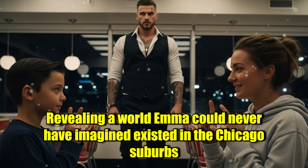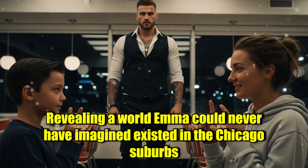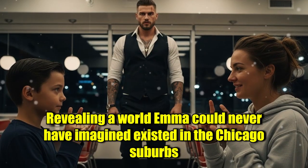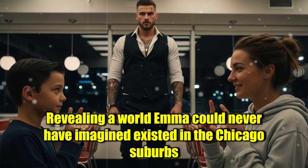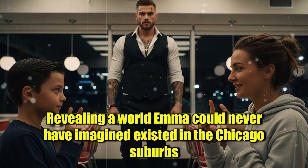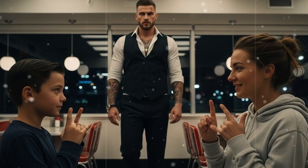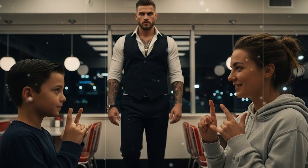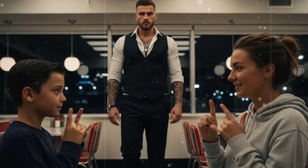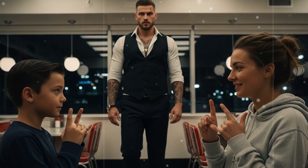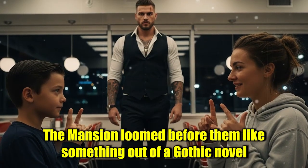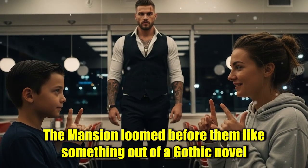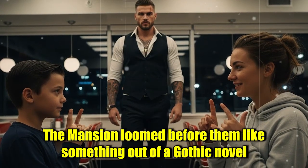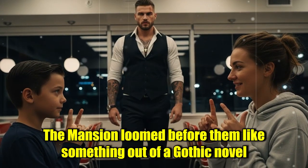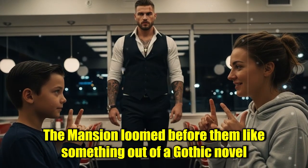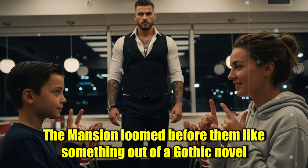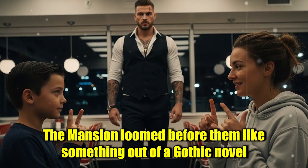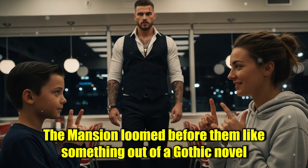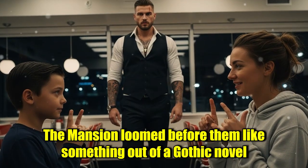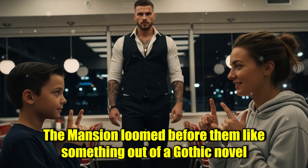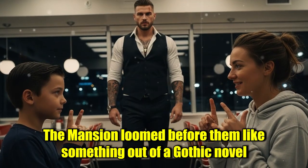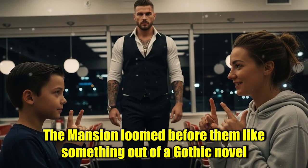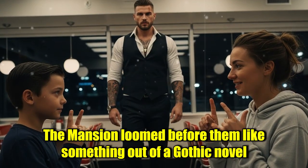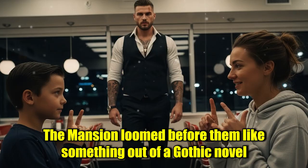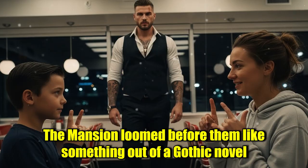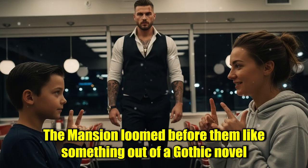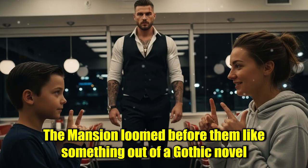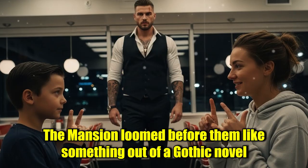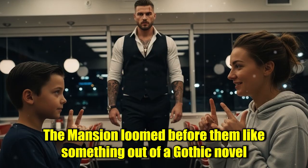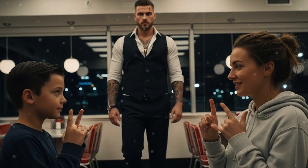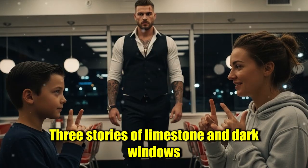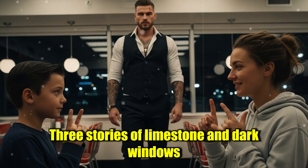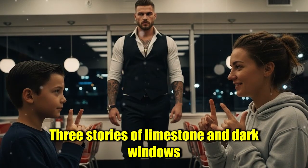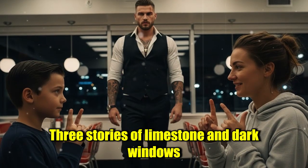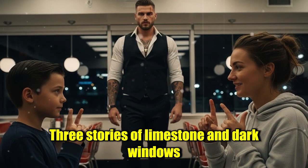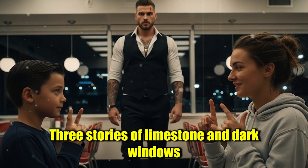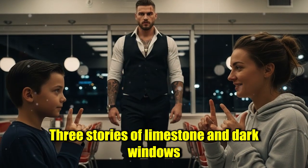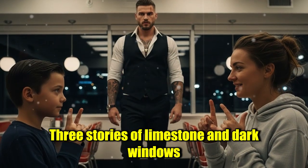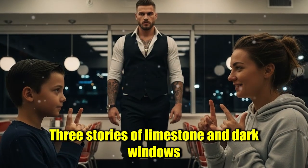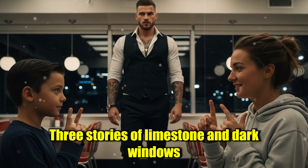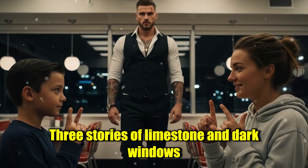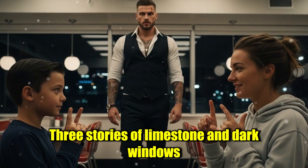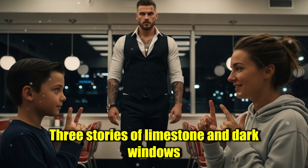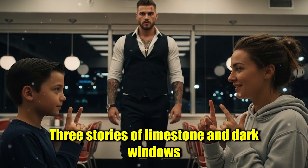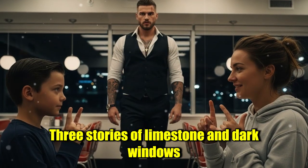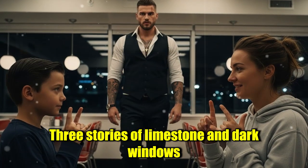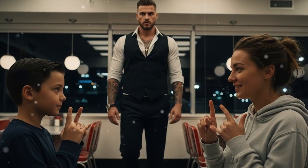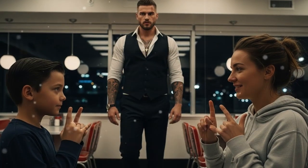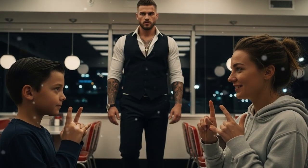Chicago suburbs. The mansion loomed before them like something out of a Gothic novel. 3 stories of limestone and dark windows,